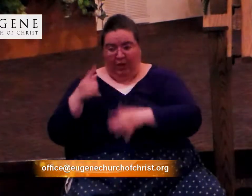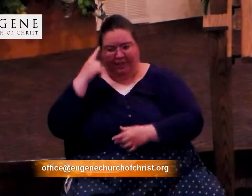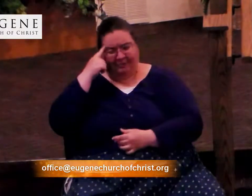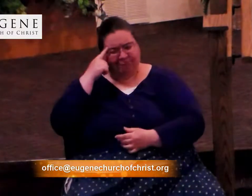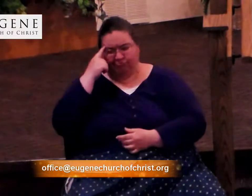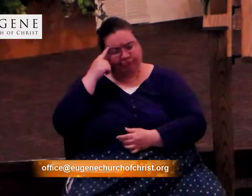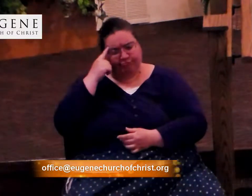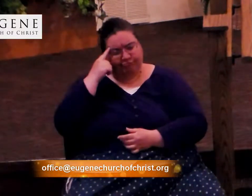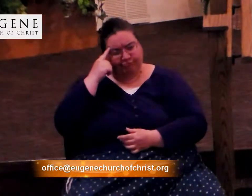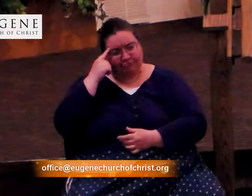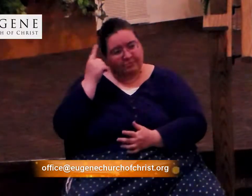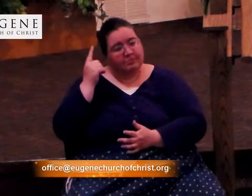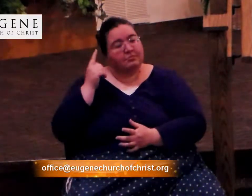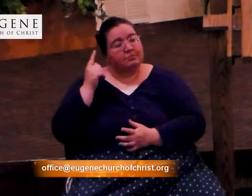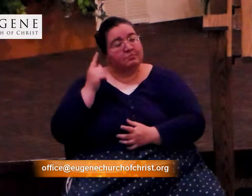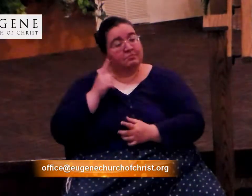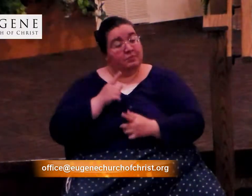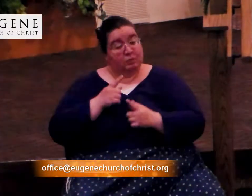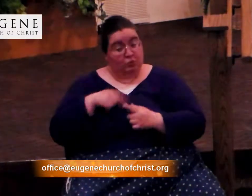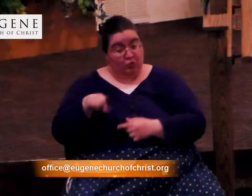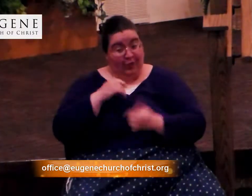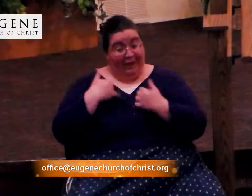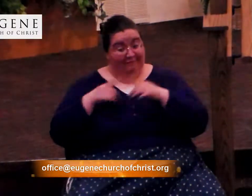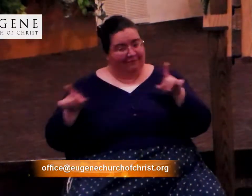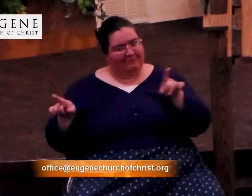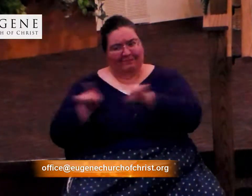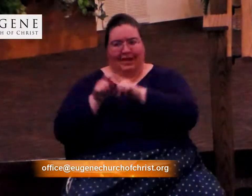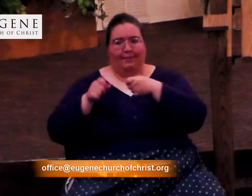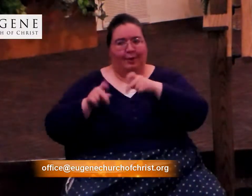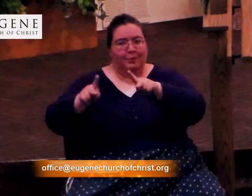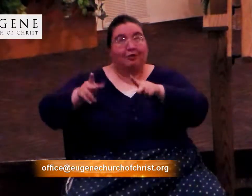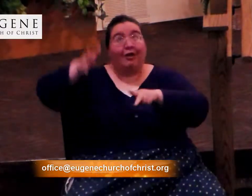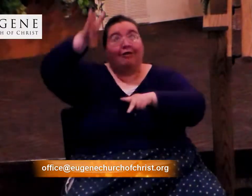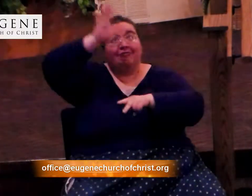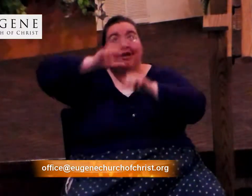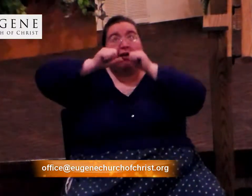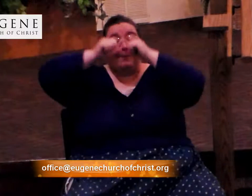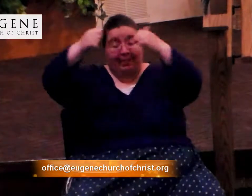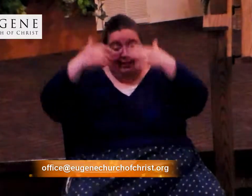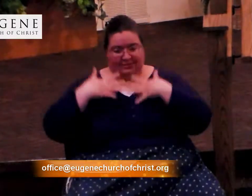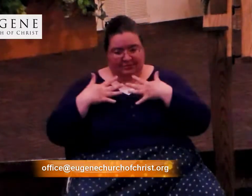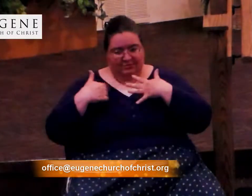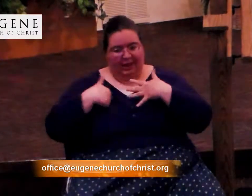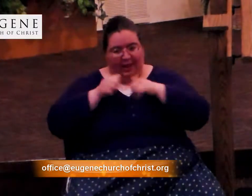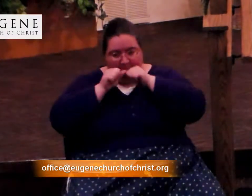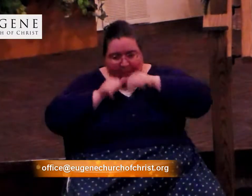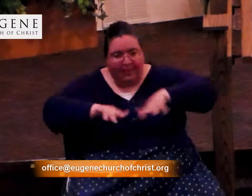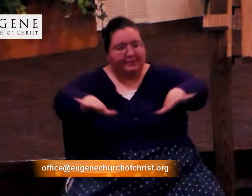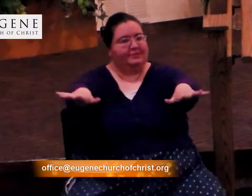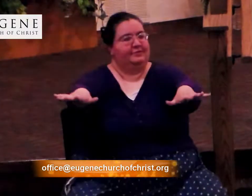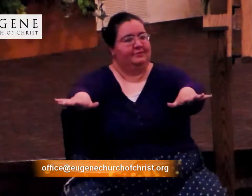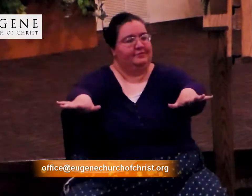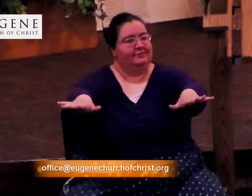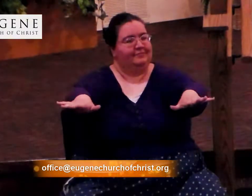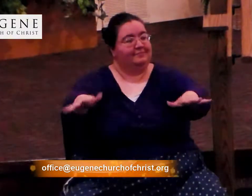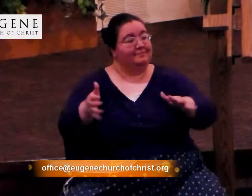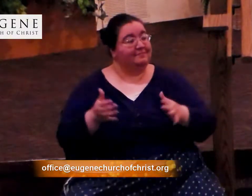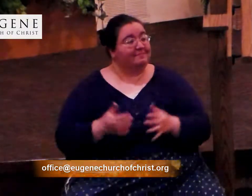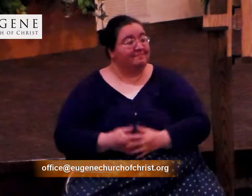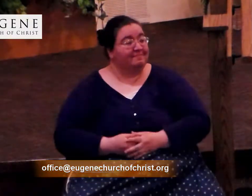as we are blessed by God to be a blessing to other people. Because as much as you may not think so, the